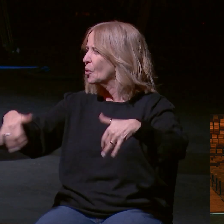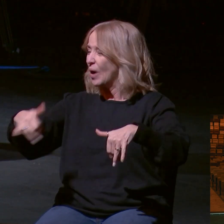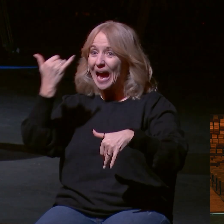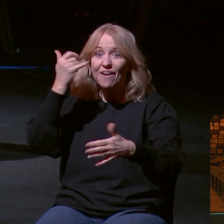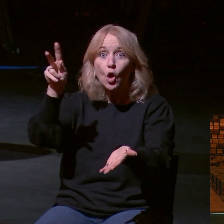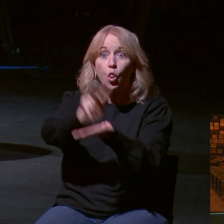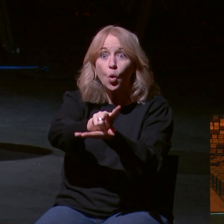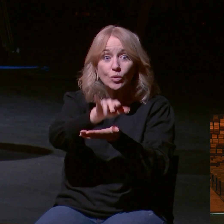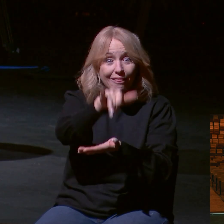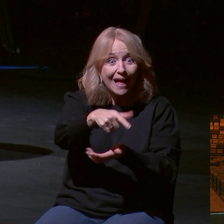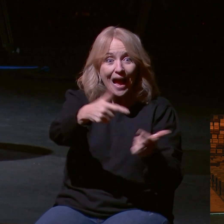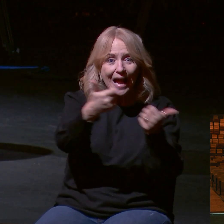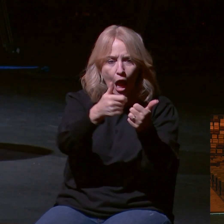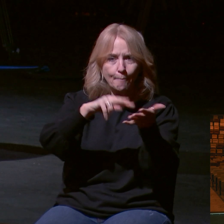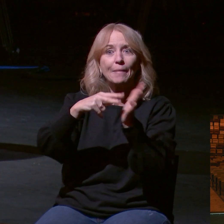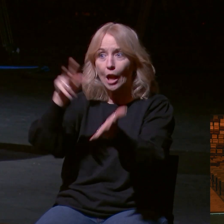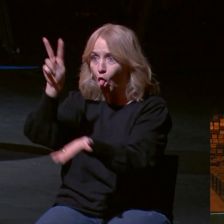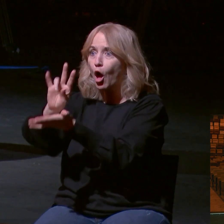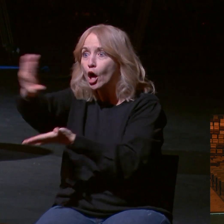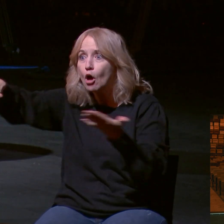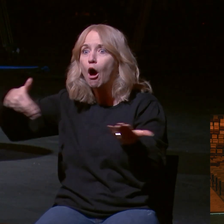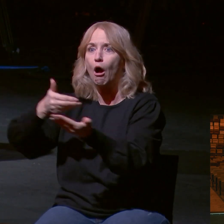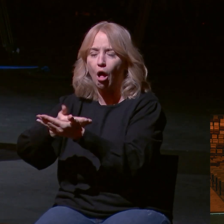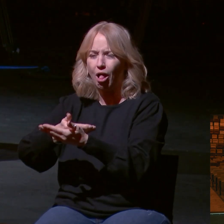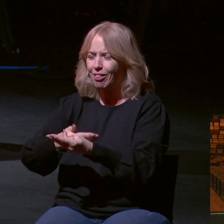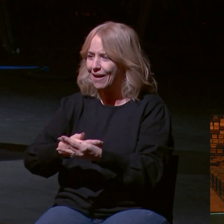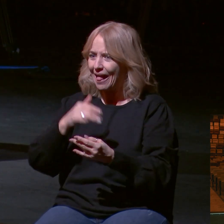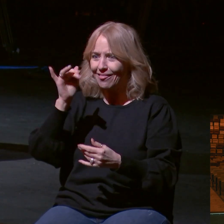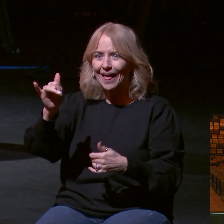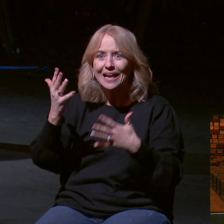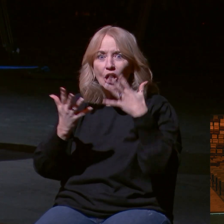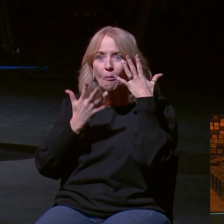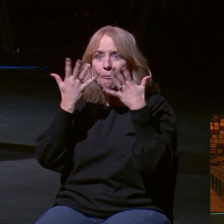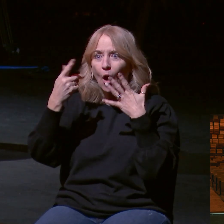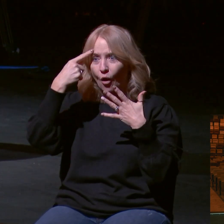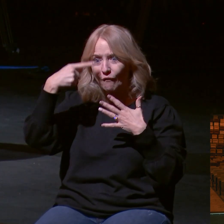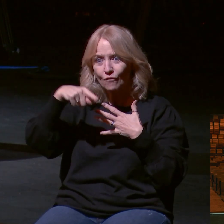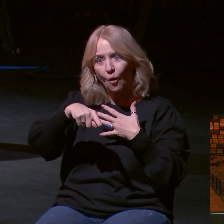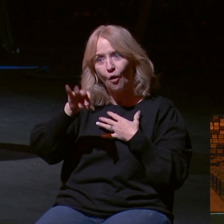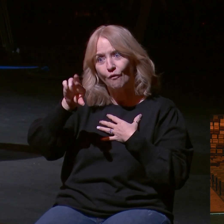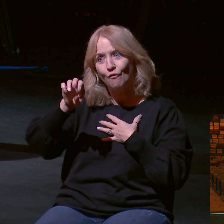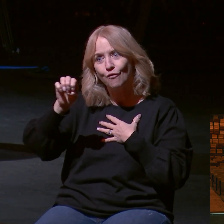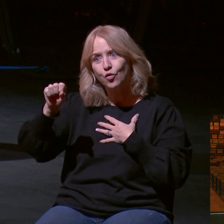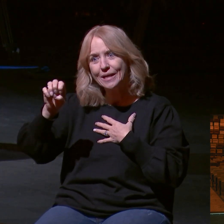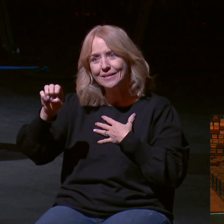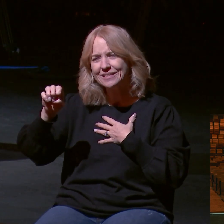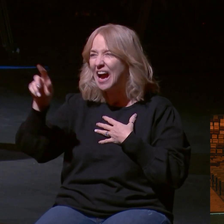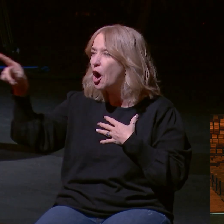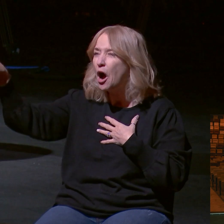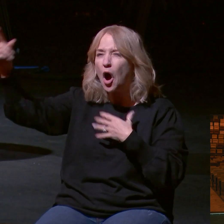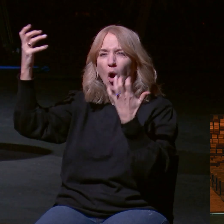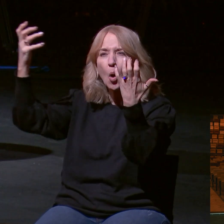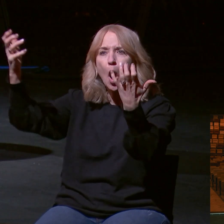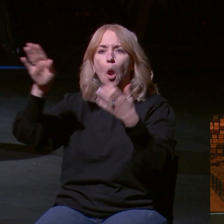Series. And Freese would have just been an embarrassing error in a bad game. You could even hear the boos in the crowd,